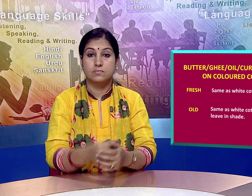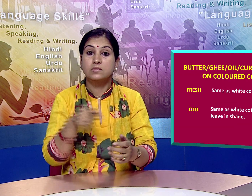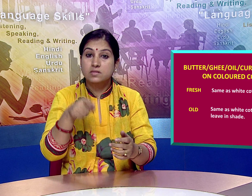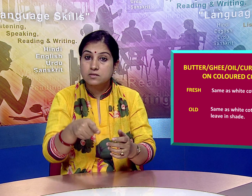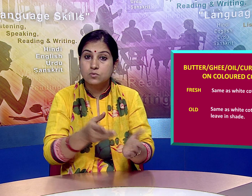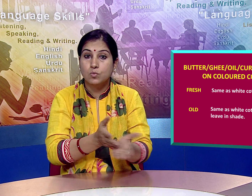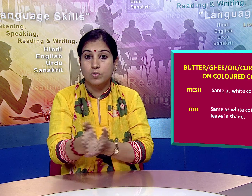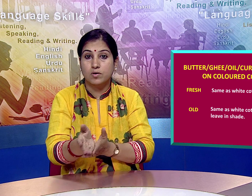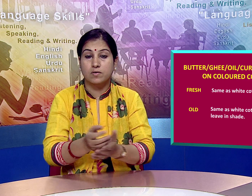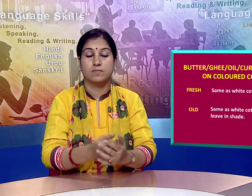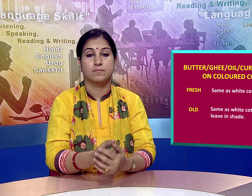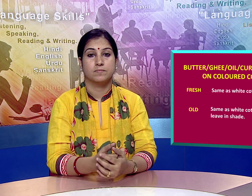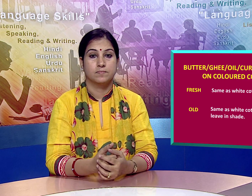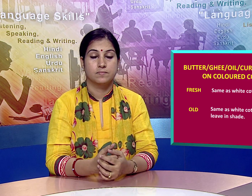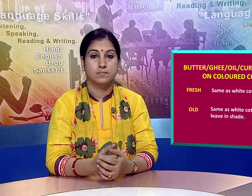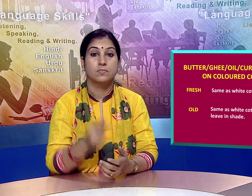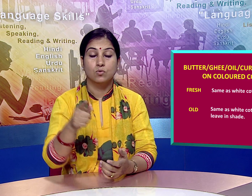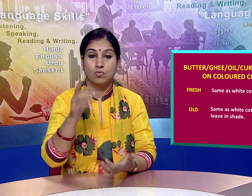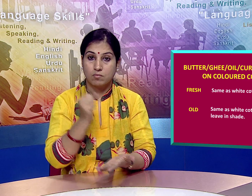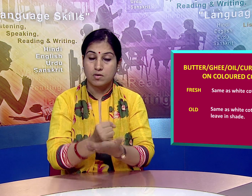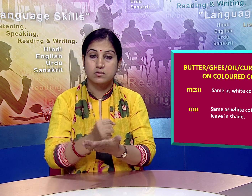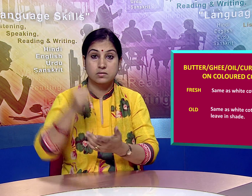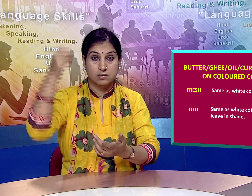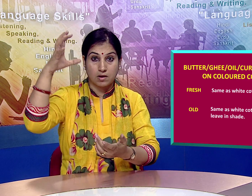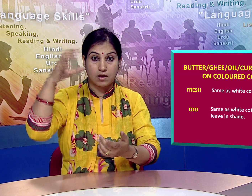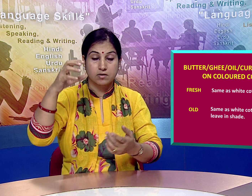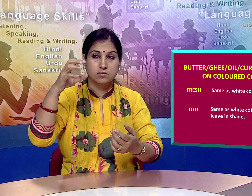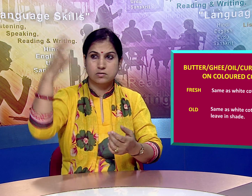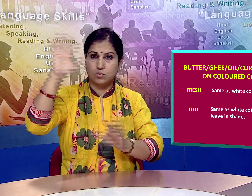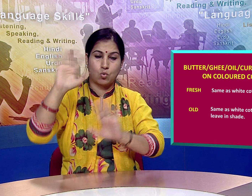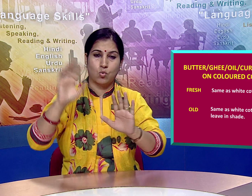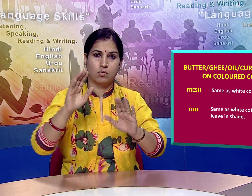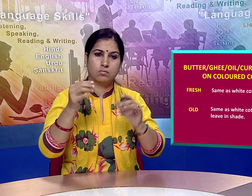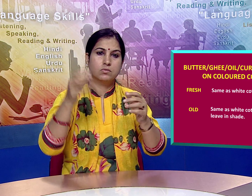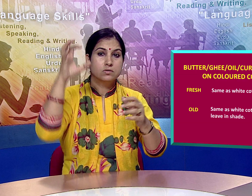In this case, you have to dry it in shade.